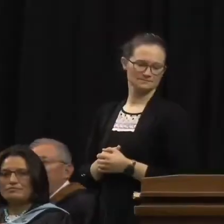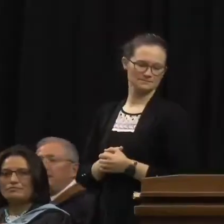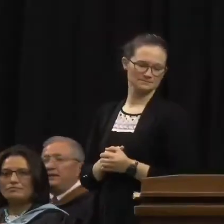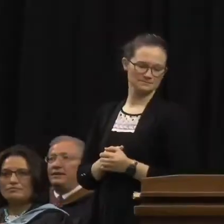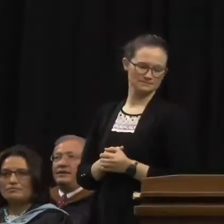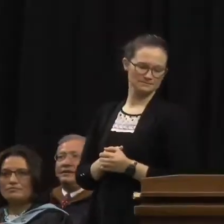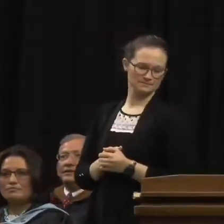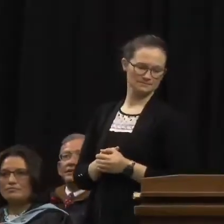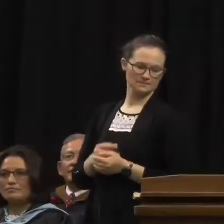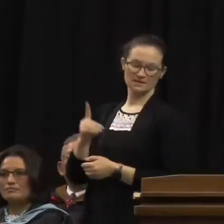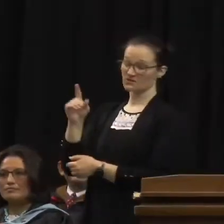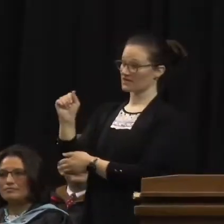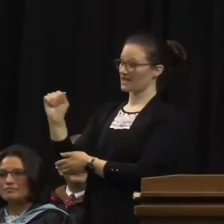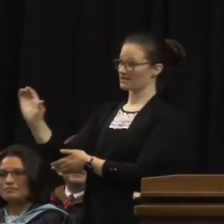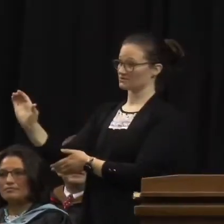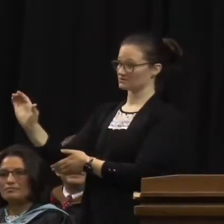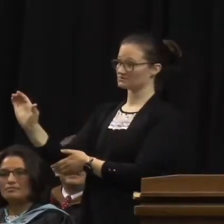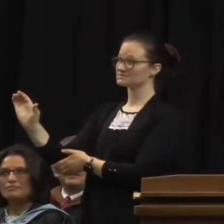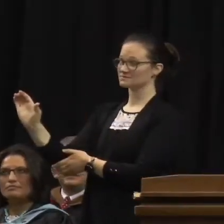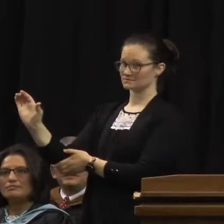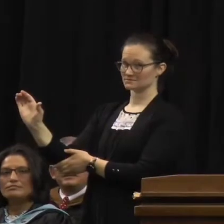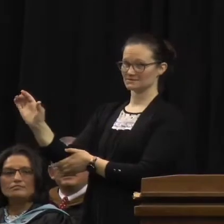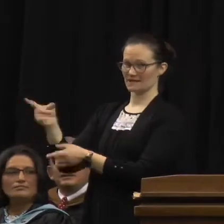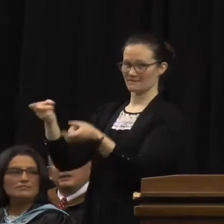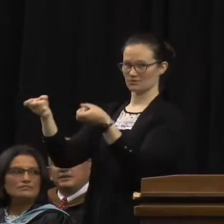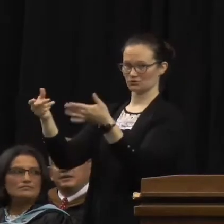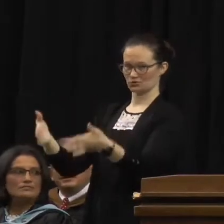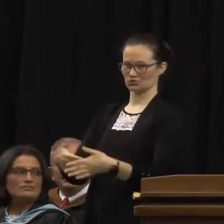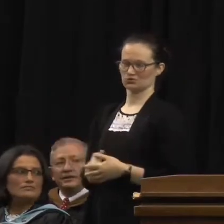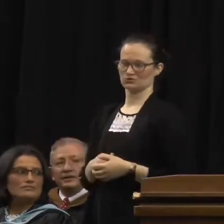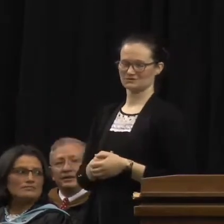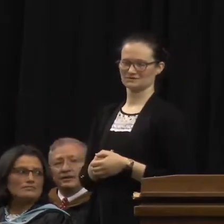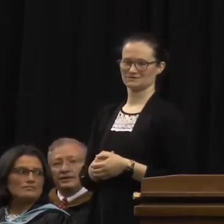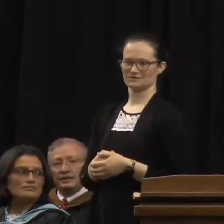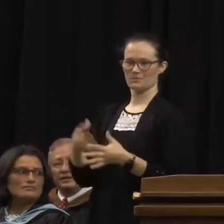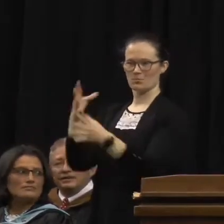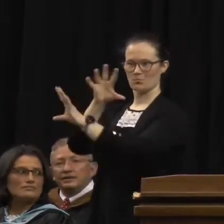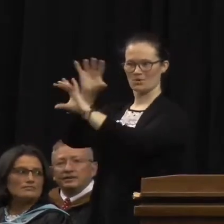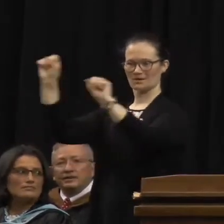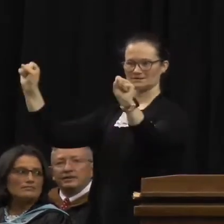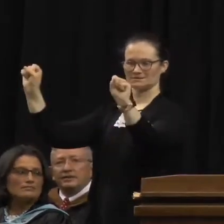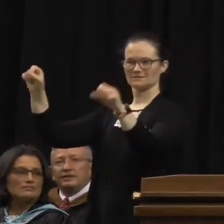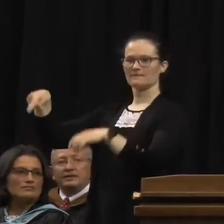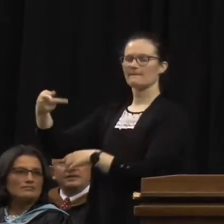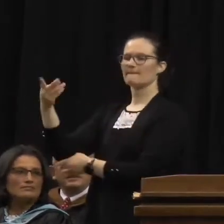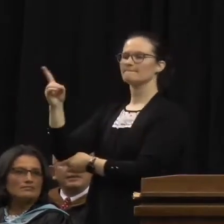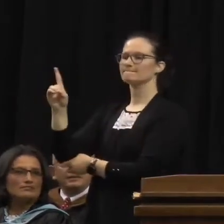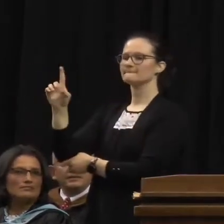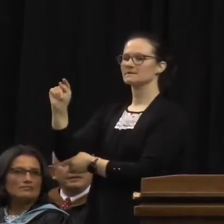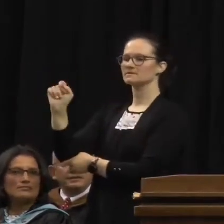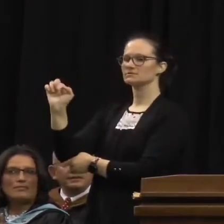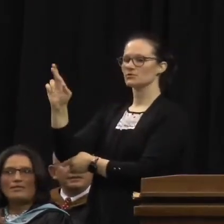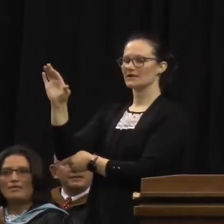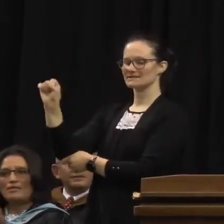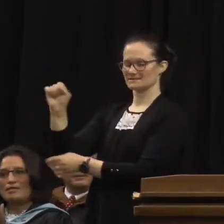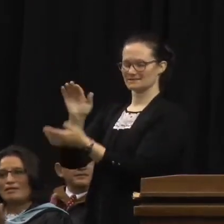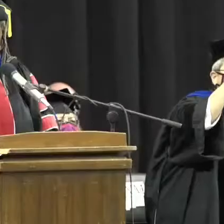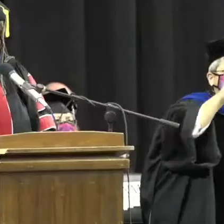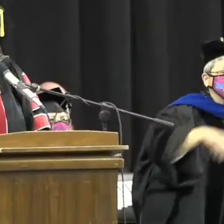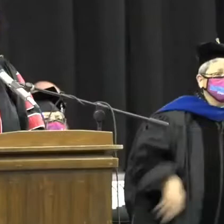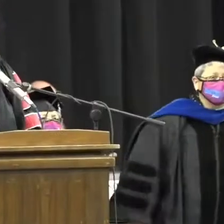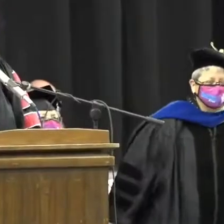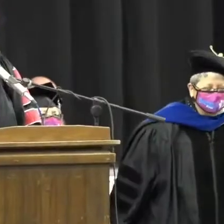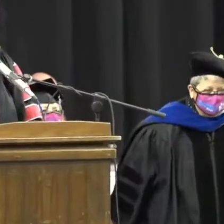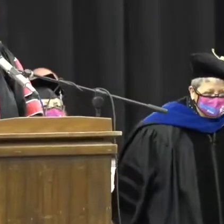And from Doña Ana Community College administrators, our president, Dr. Monica Torres.